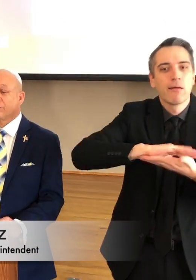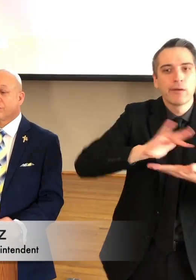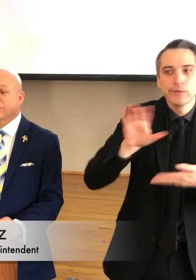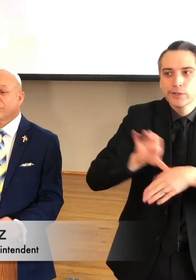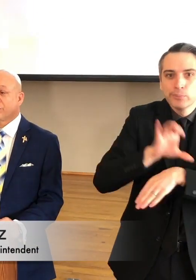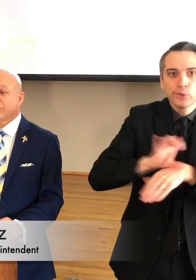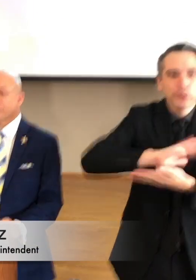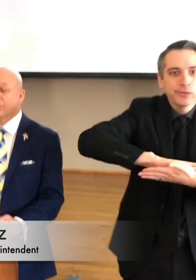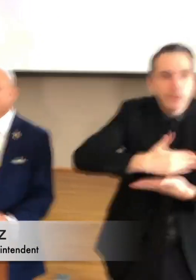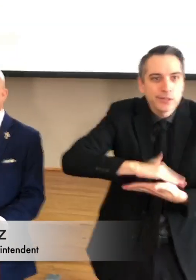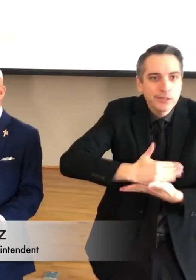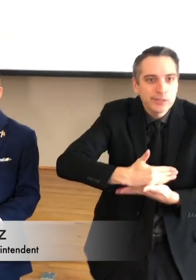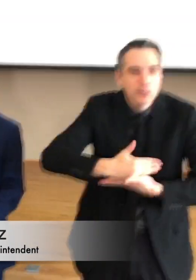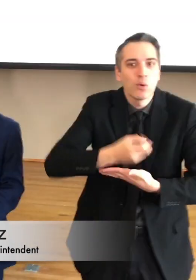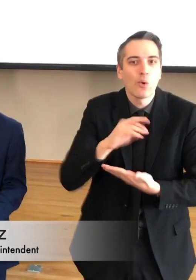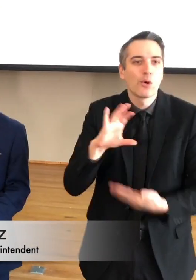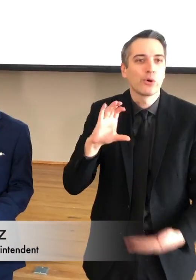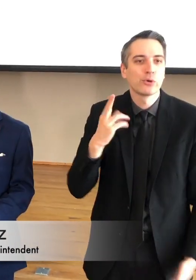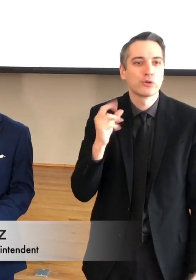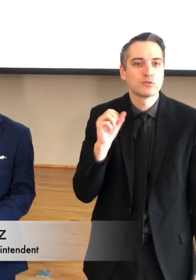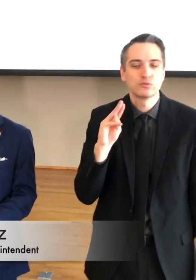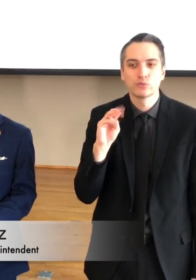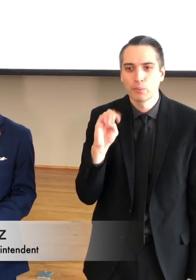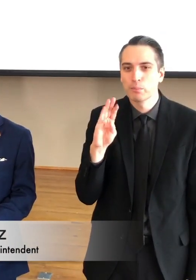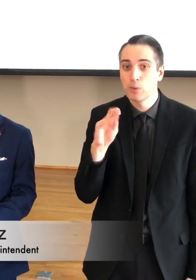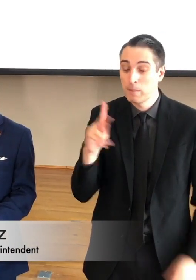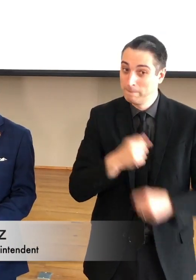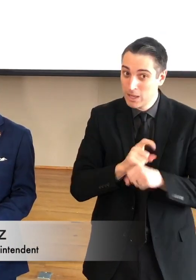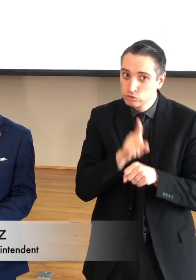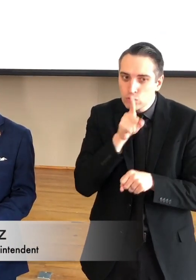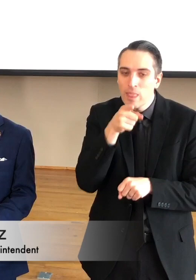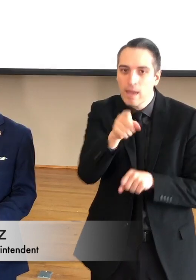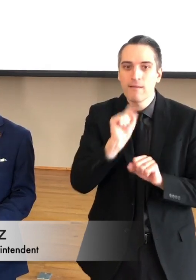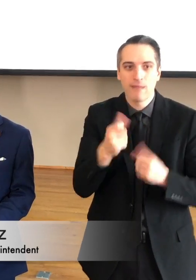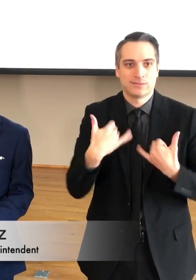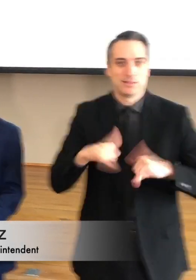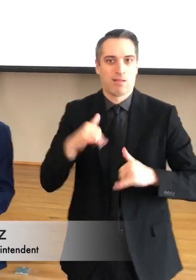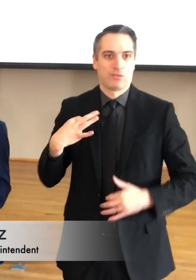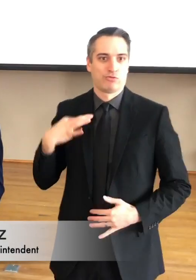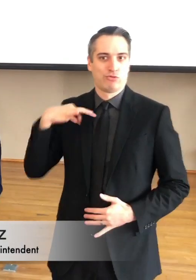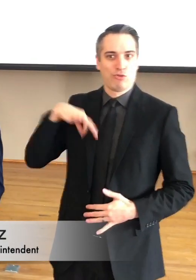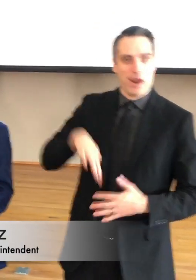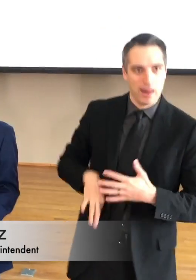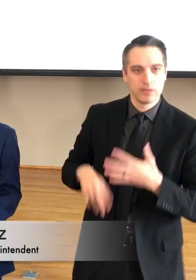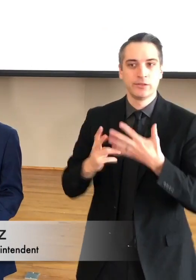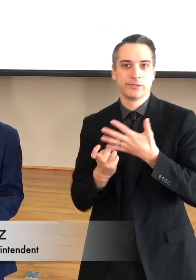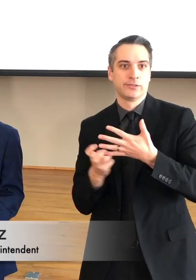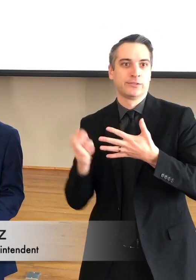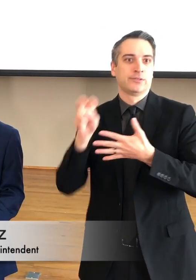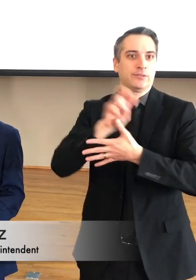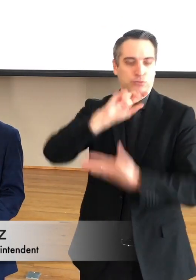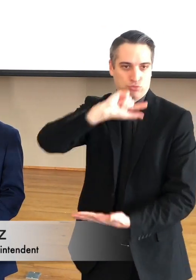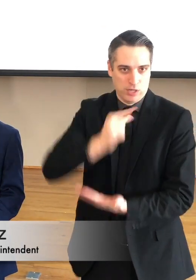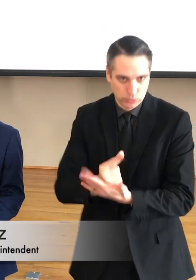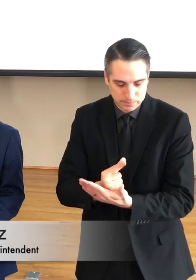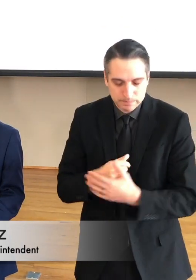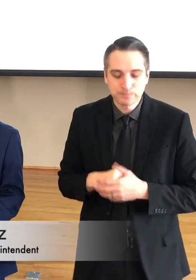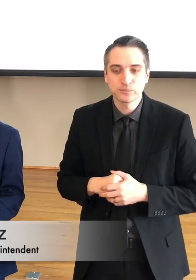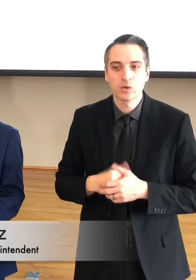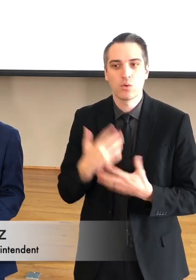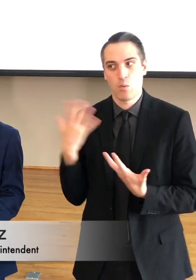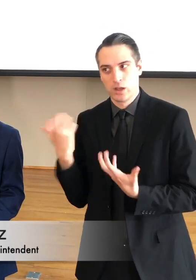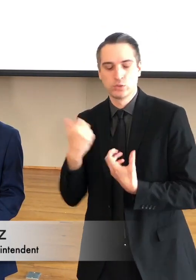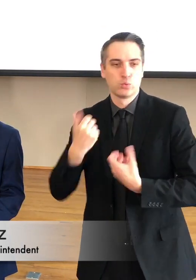to receive credit towards graduation. While we are in an uncertain time, we are doing everything that we can in partnership with the mayor and the city of Flint to make sure that our